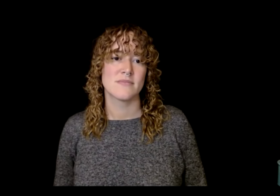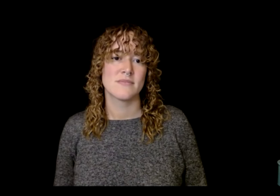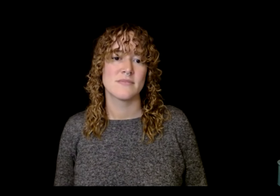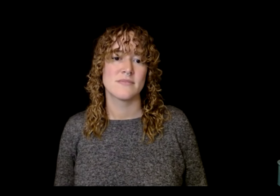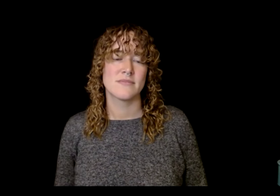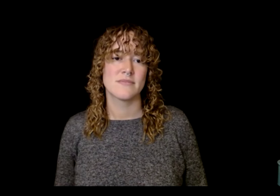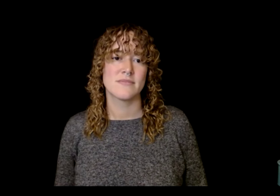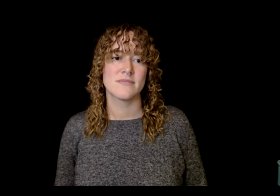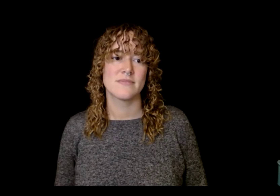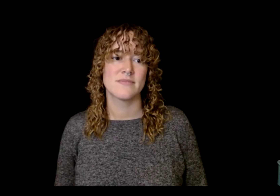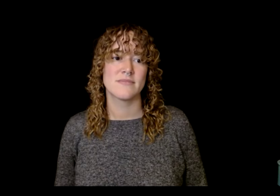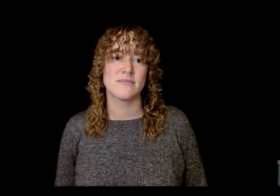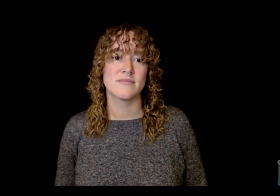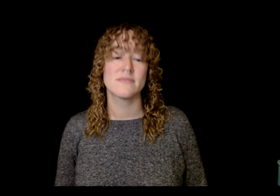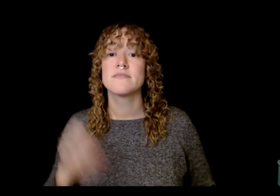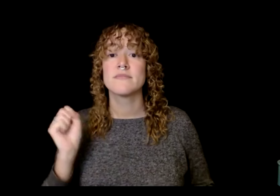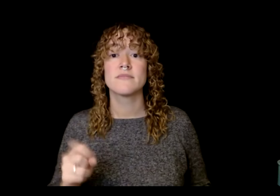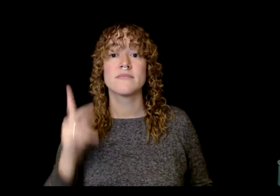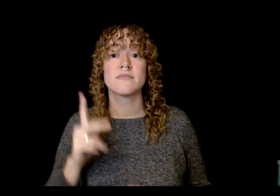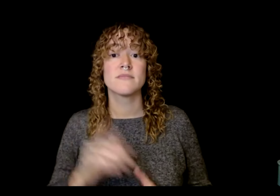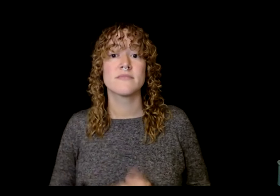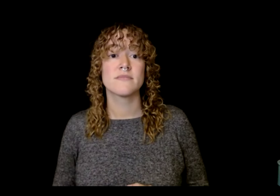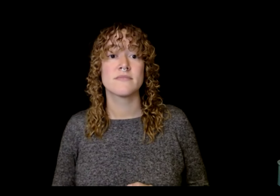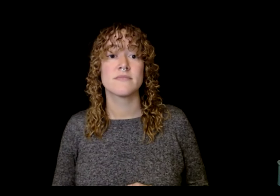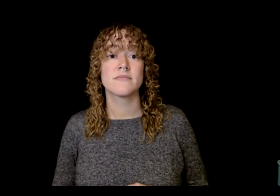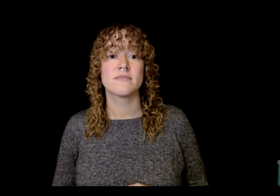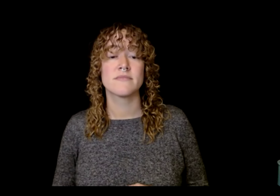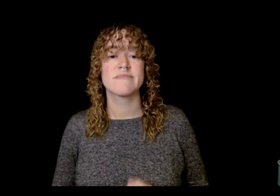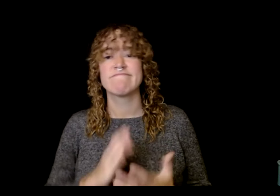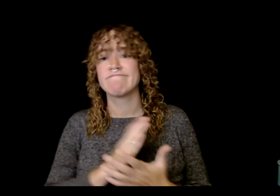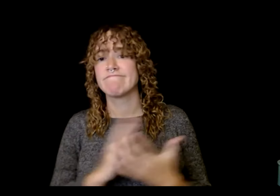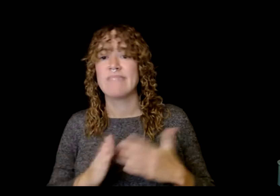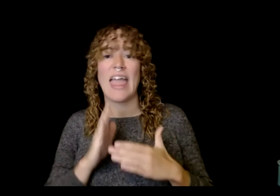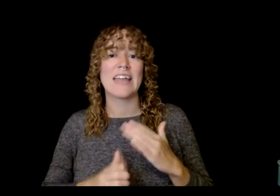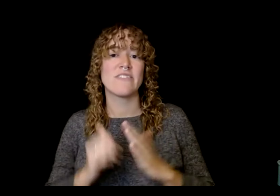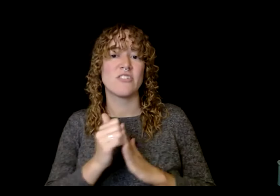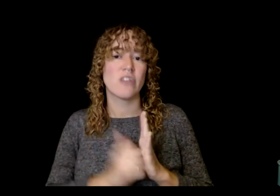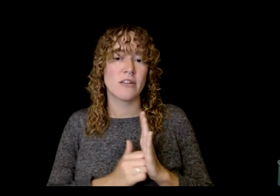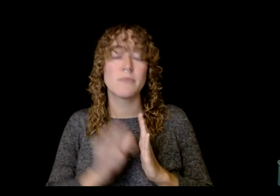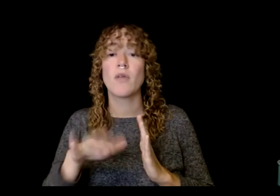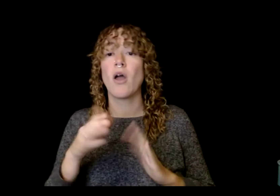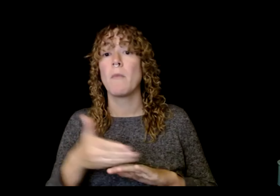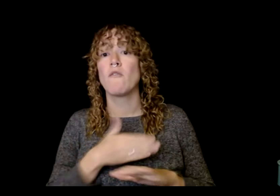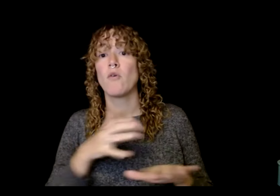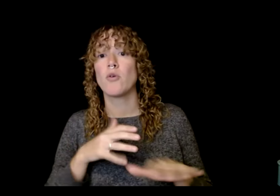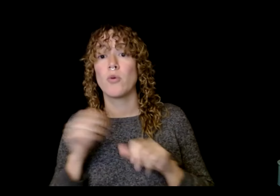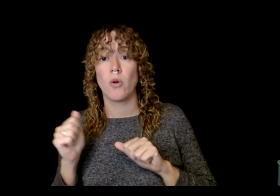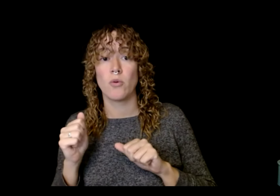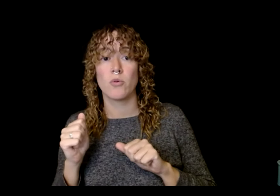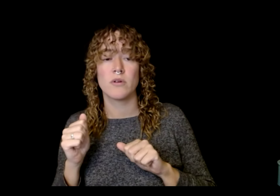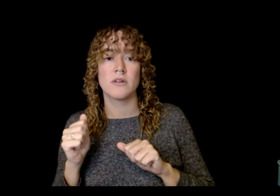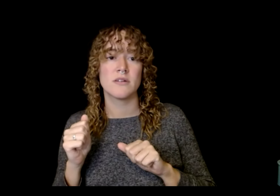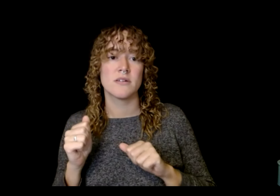And well, that brings us into our agenda. And before you sign off, though, in